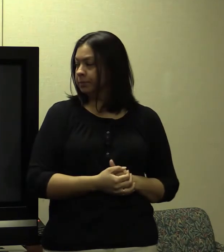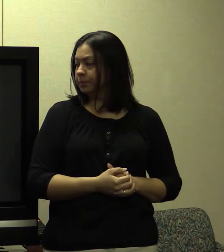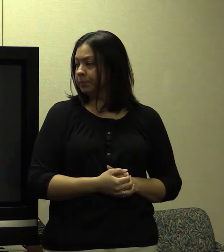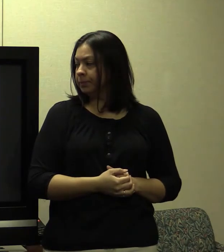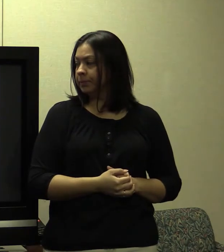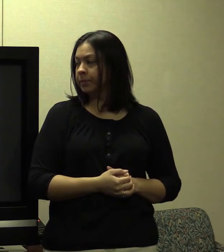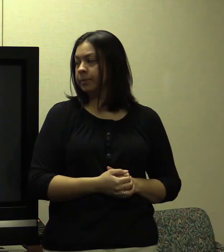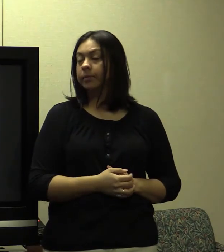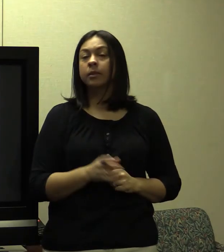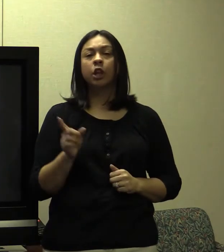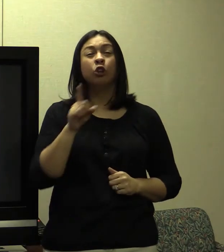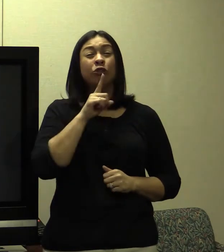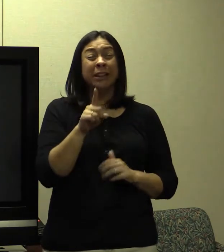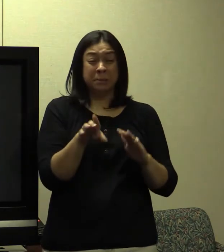It's very basic,